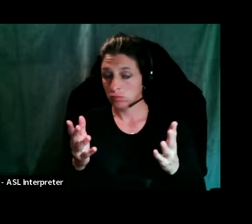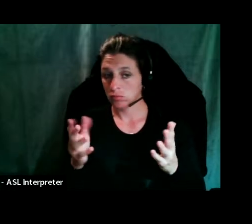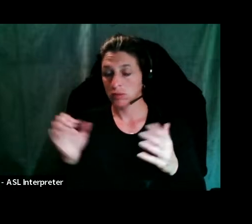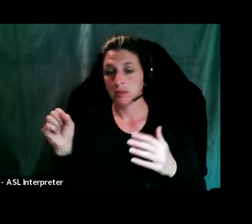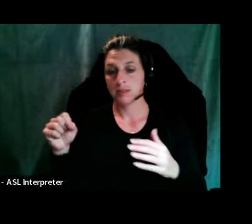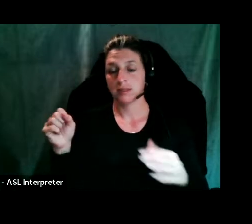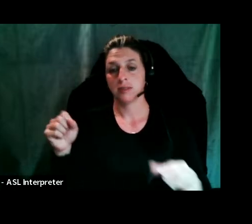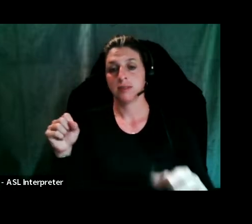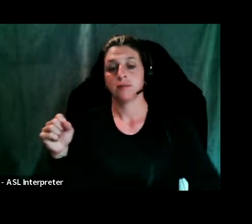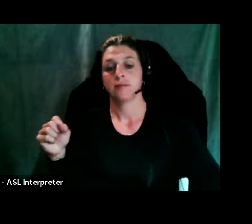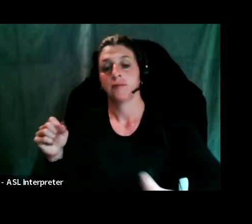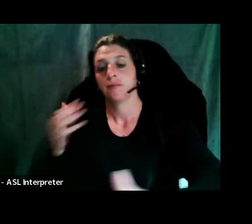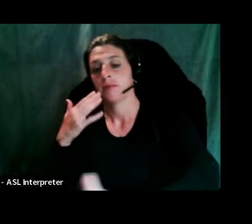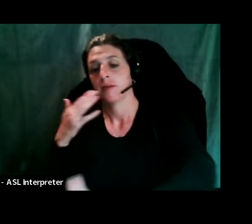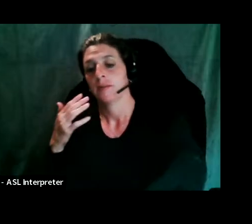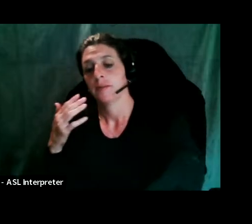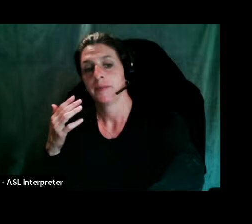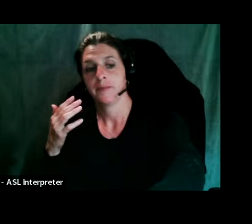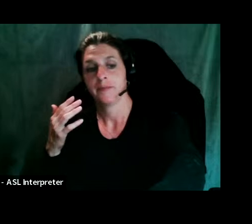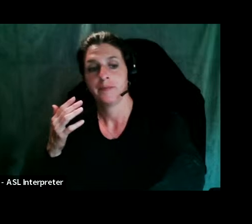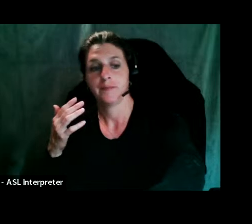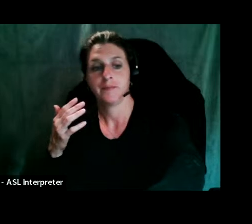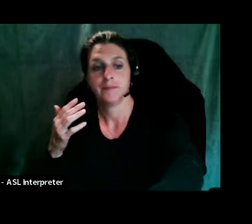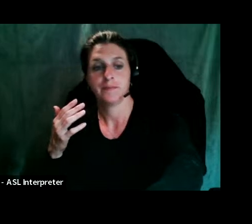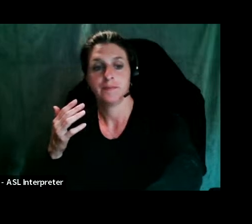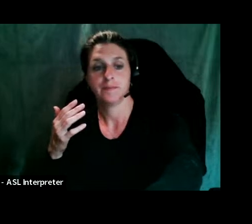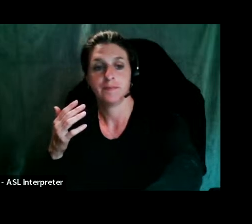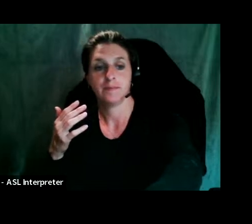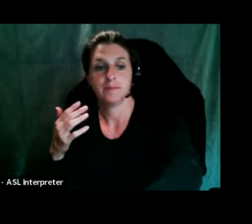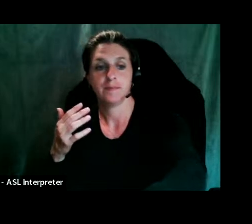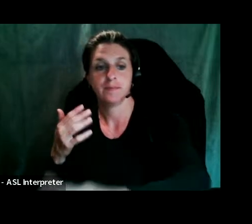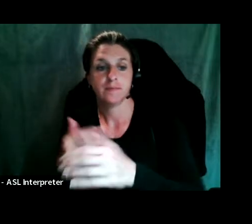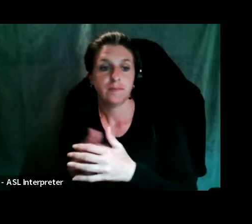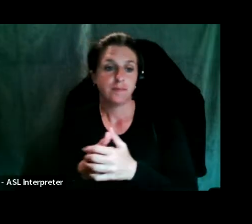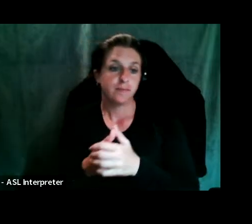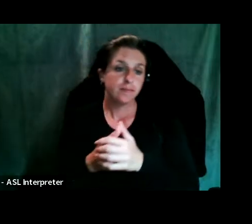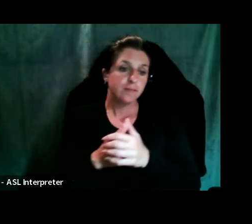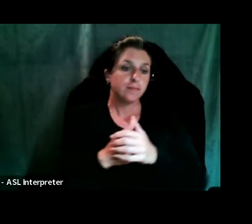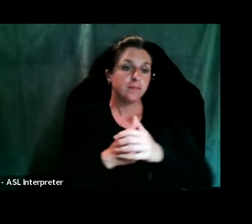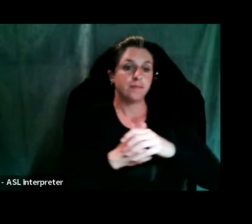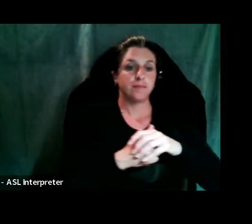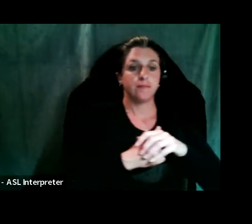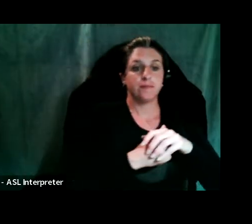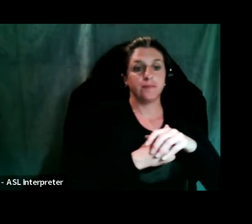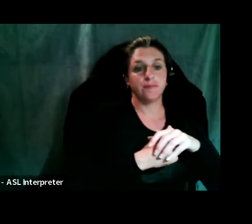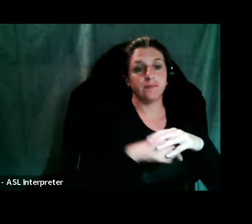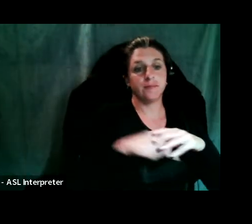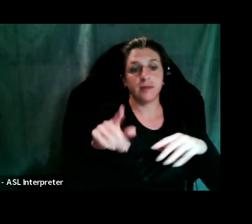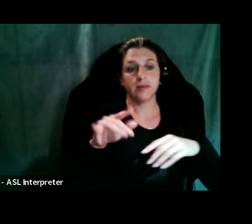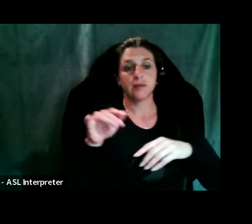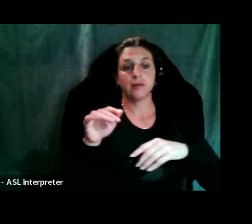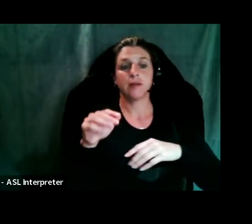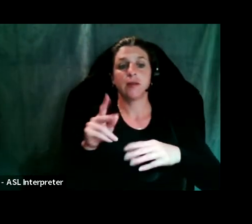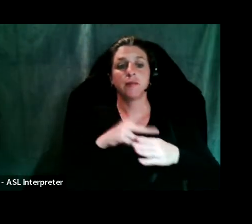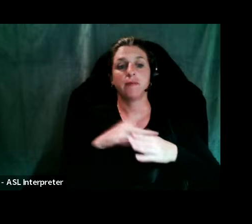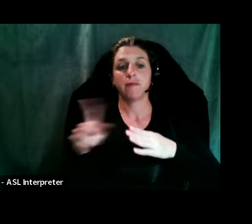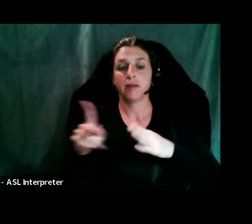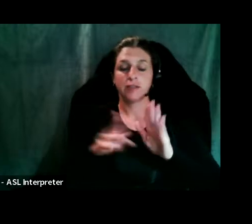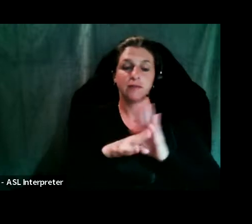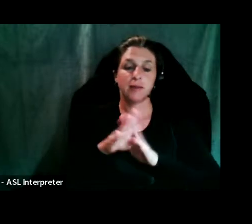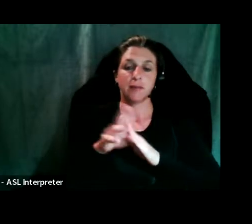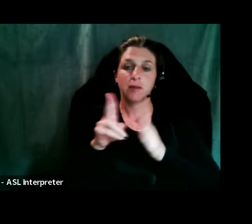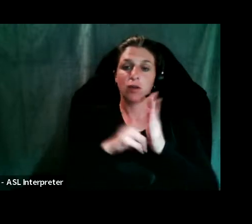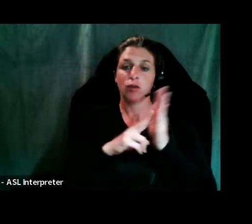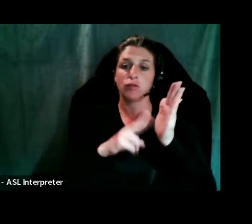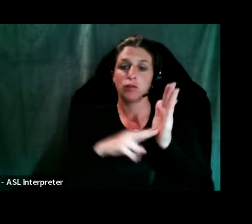Yes. Thank you. So this item is the professional development contracts for